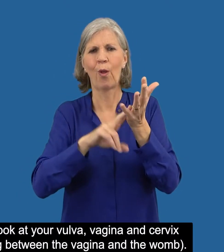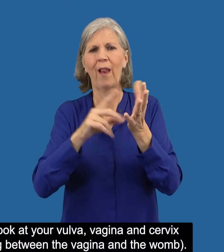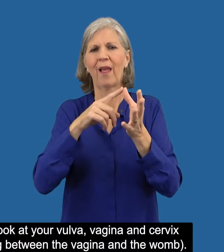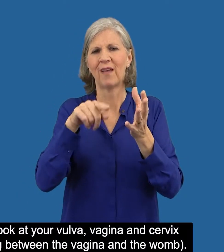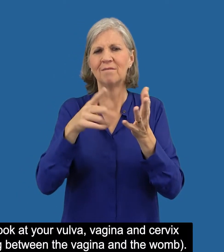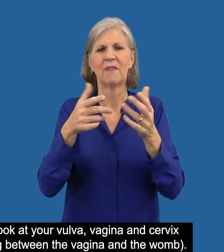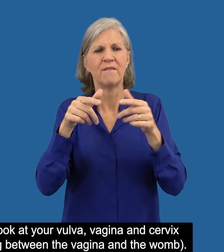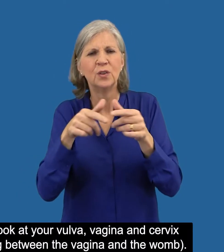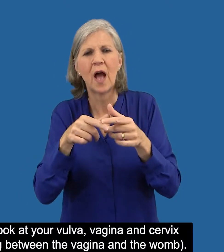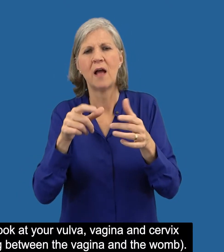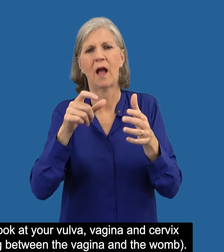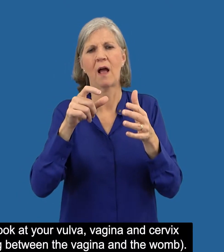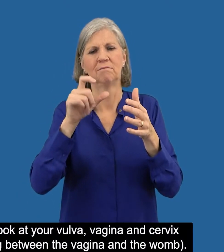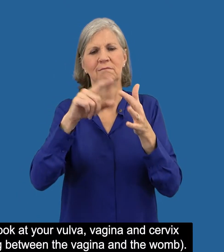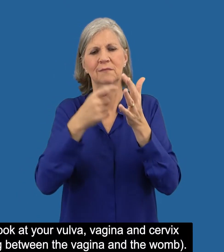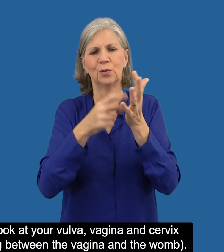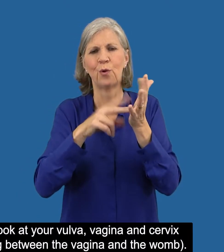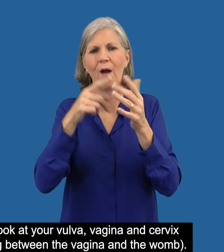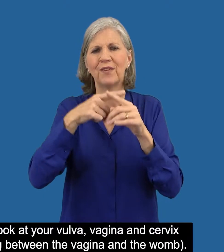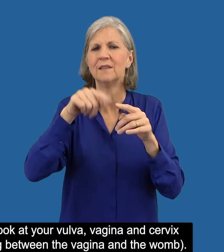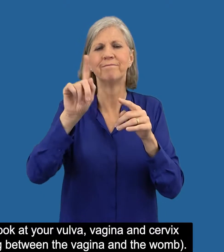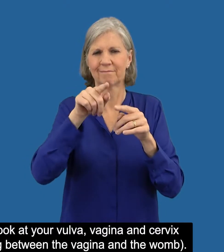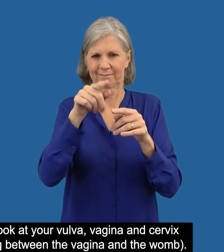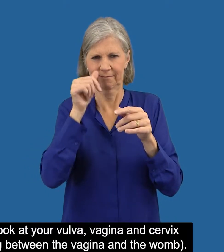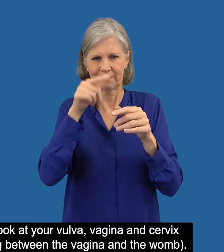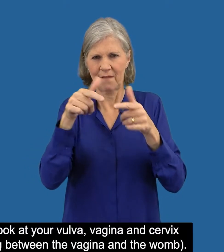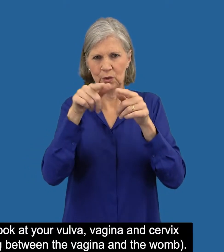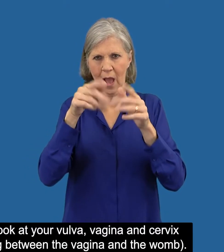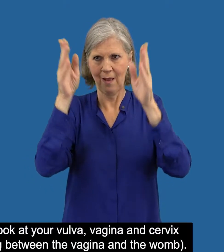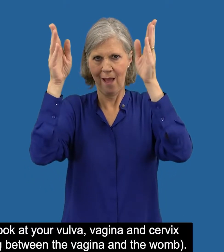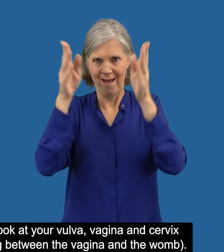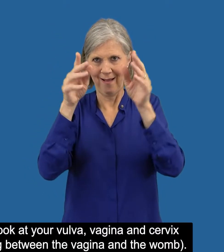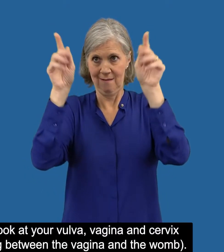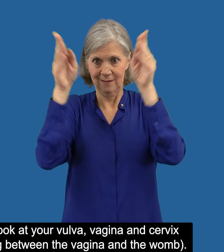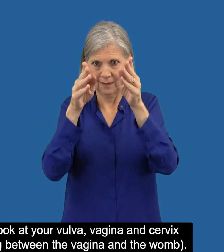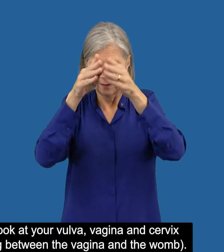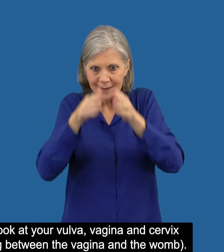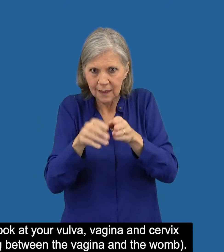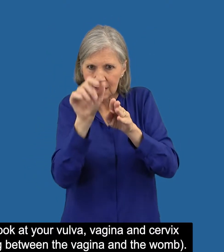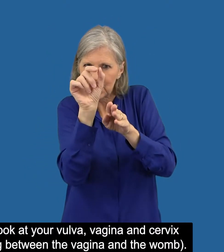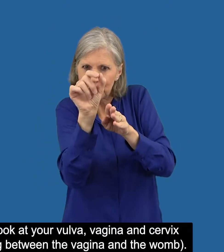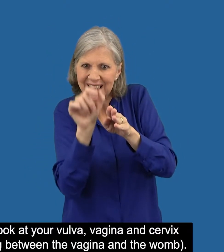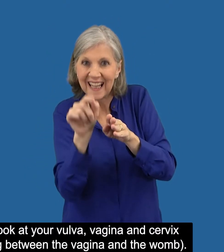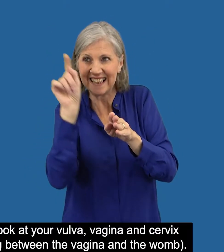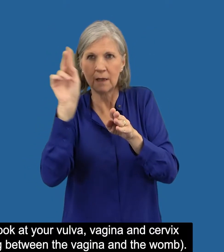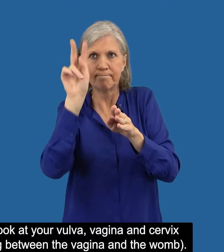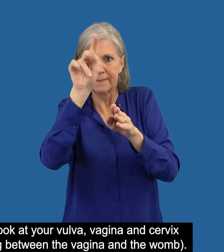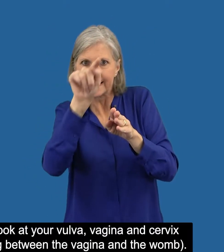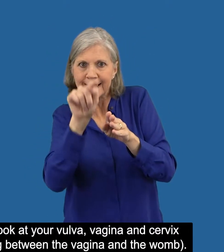They'll look at your vulva, vagina, and cervix, the opening between the vagina and the womb, to see if there is something that could be causing